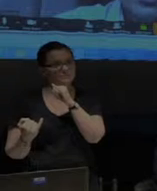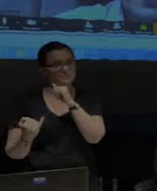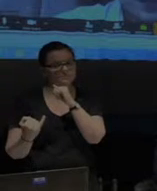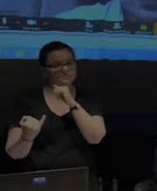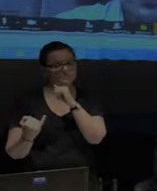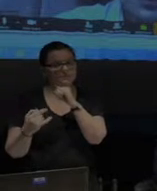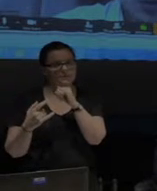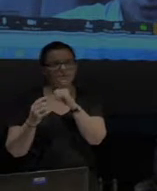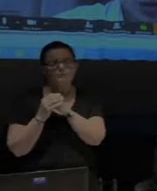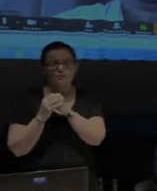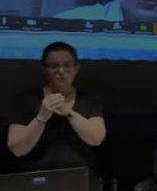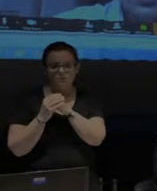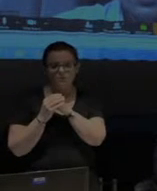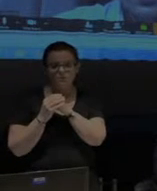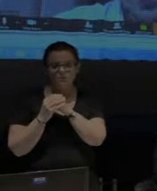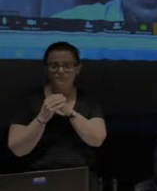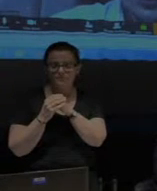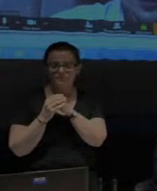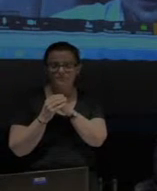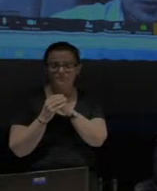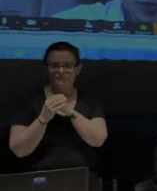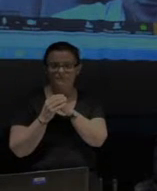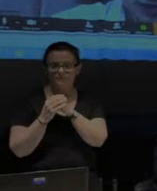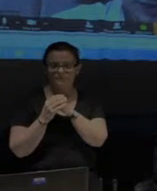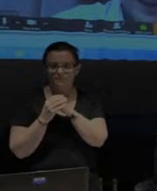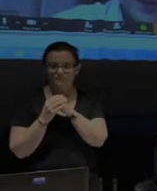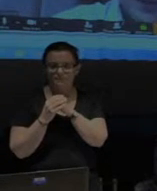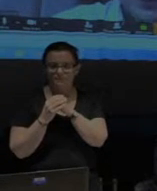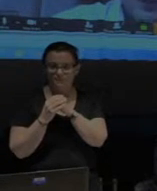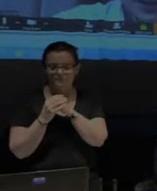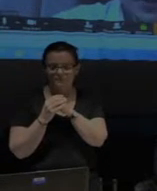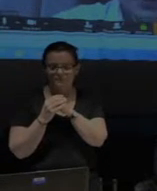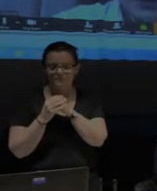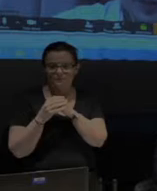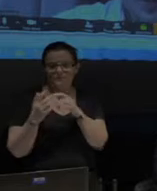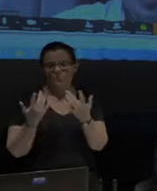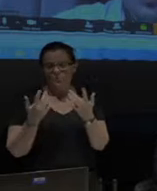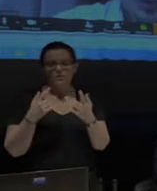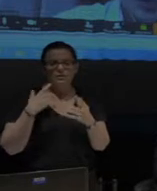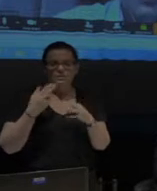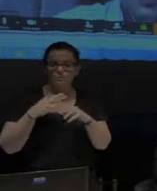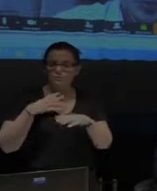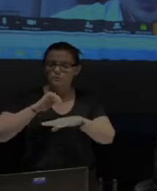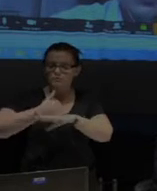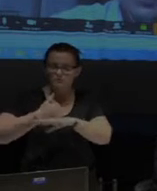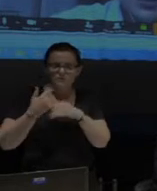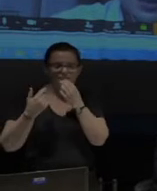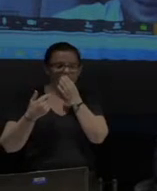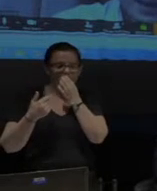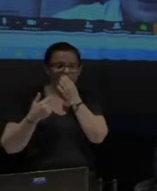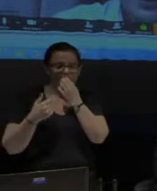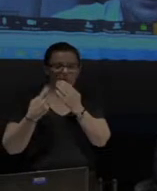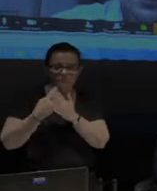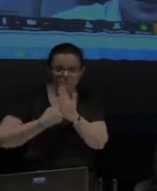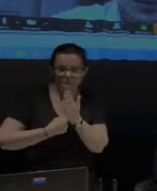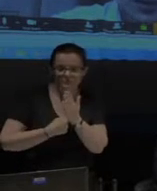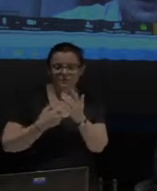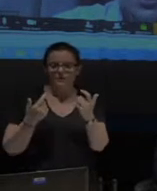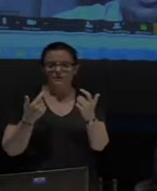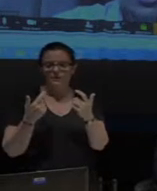just focusing on wanting to put a basic legal frameworks, policies, processes and guidelines